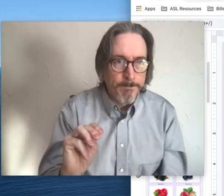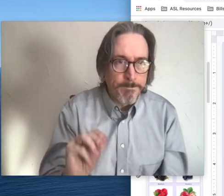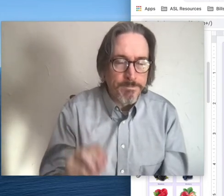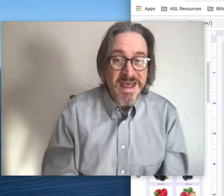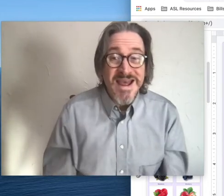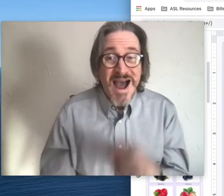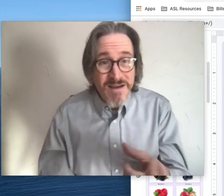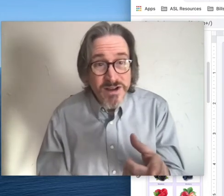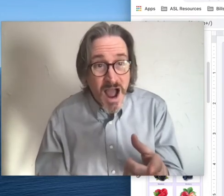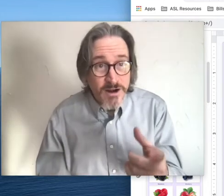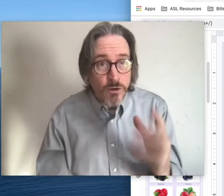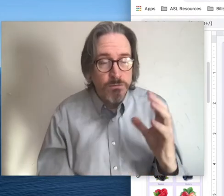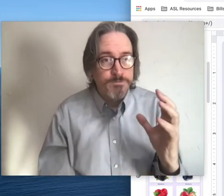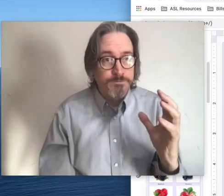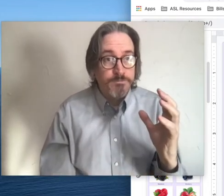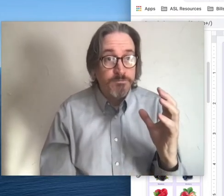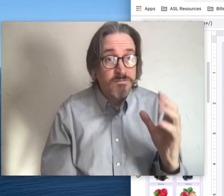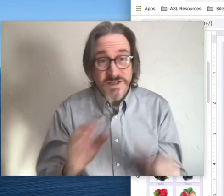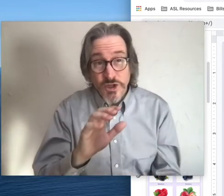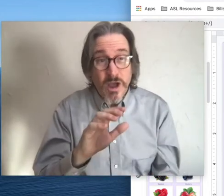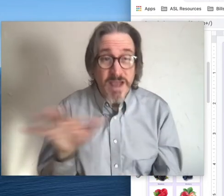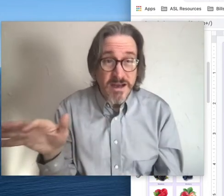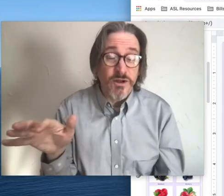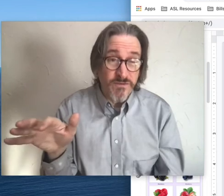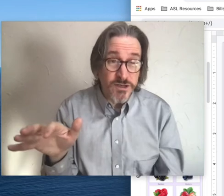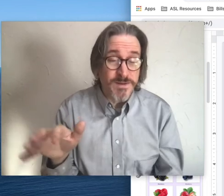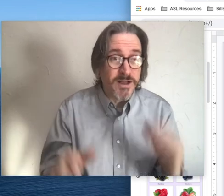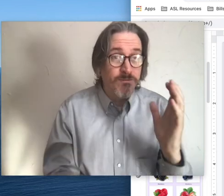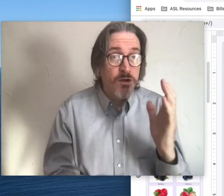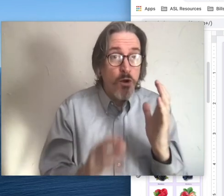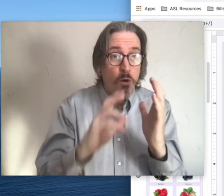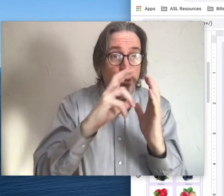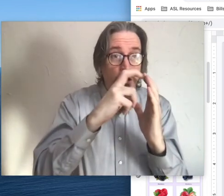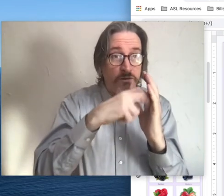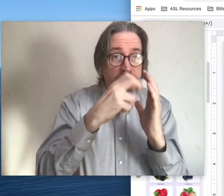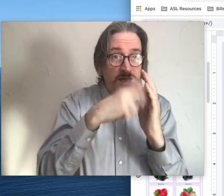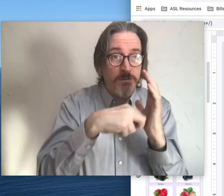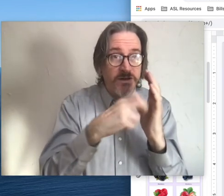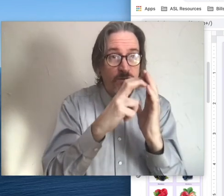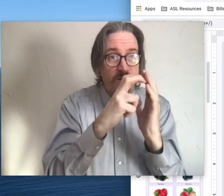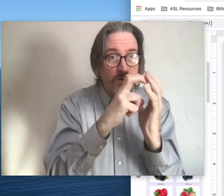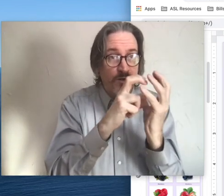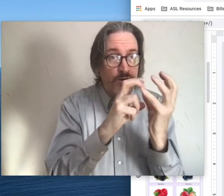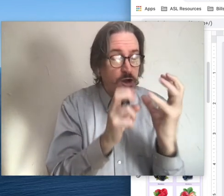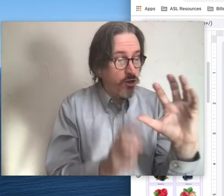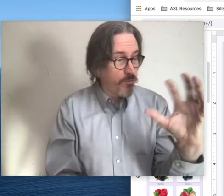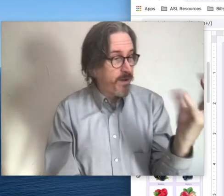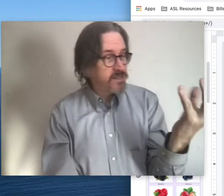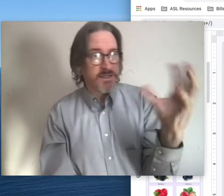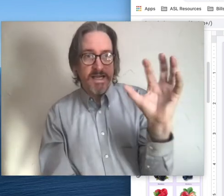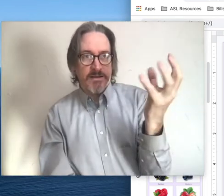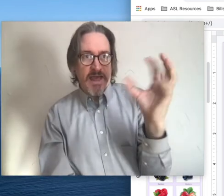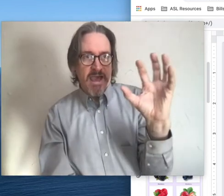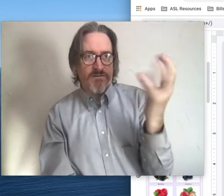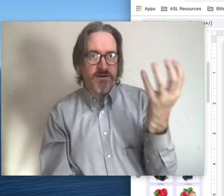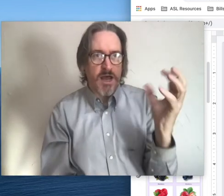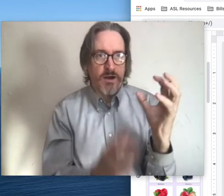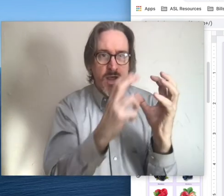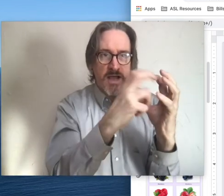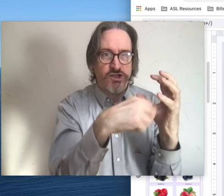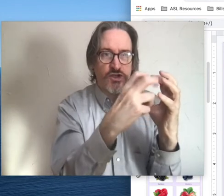Plum. Avocado, again, you can fingerspell it. Or there's a couple of different ones where you're basically taking the